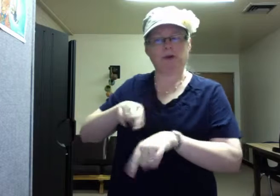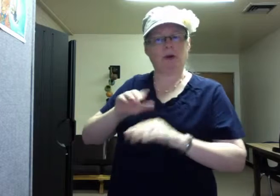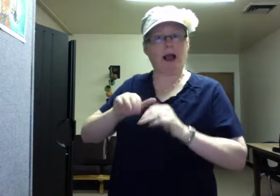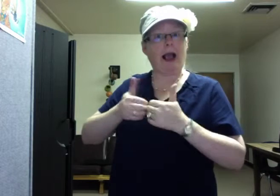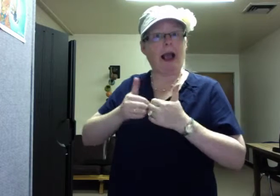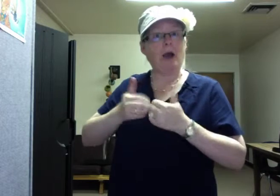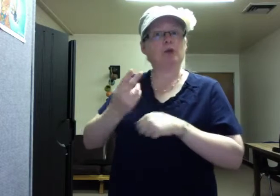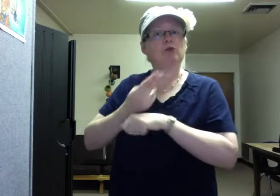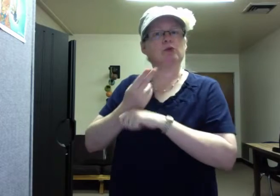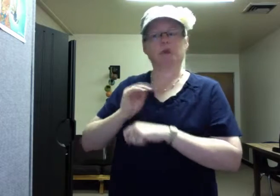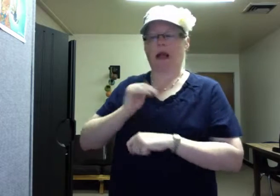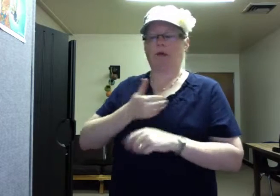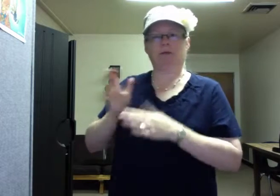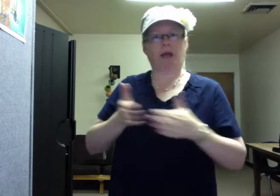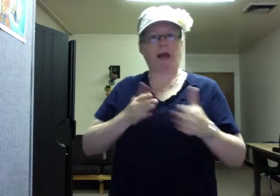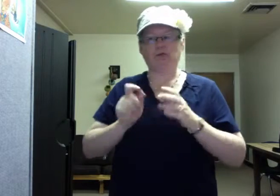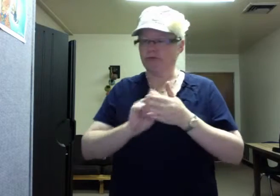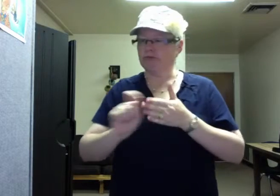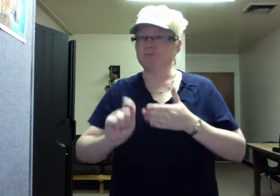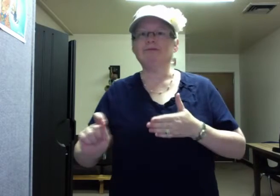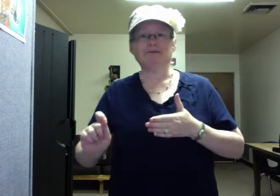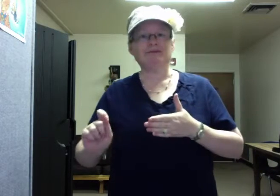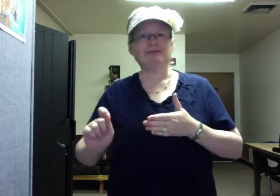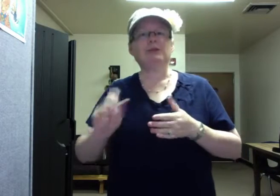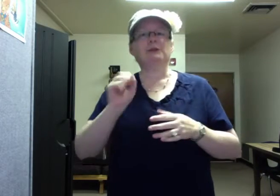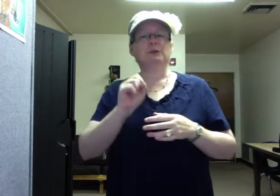and that it makes sense. So go ahead and open up to number 3.